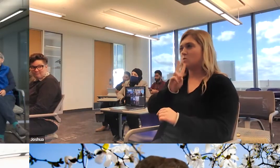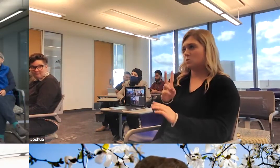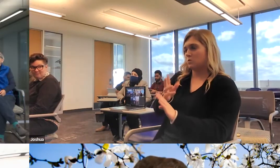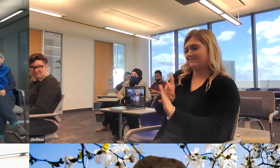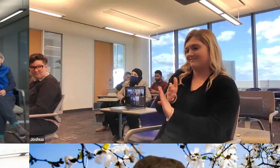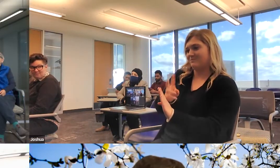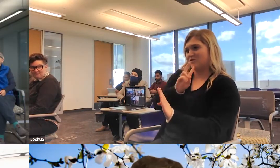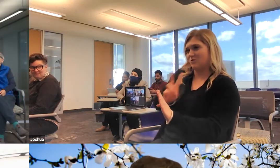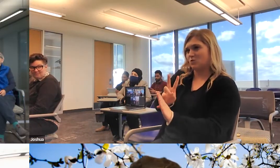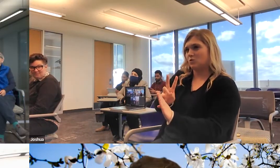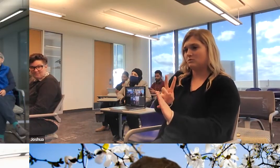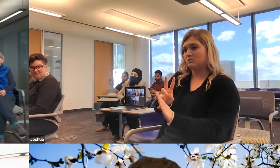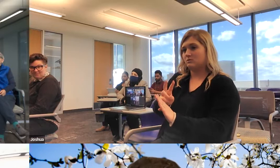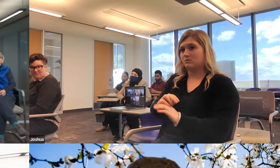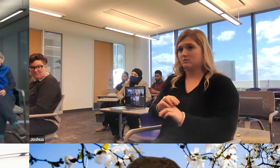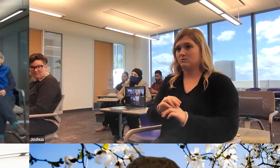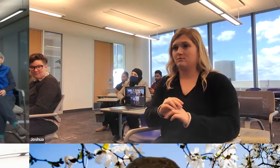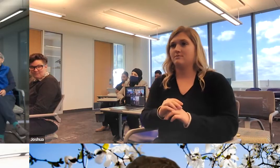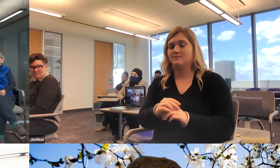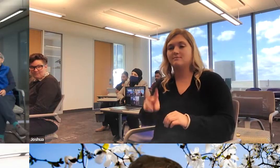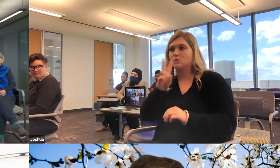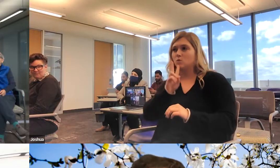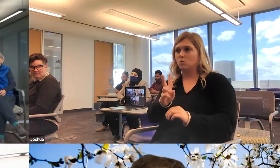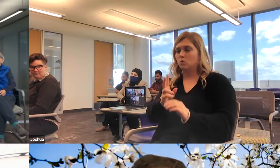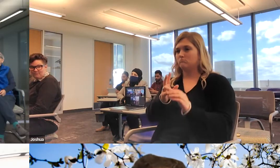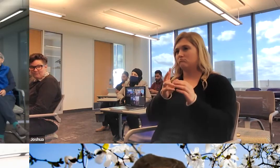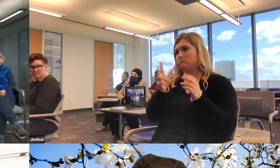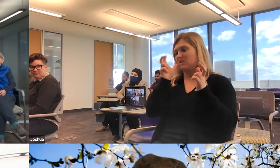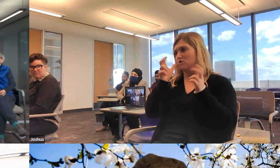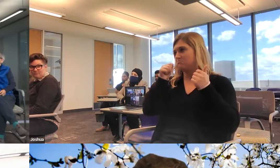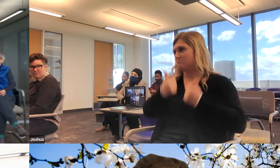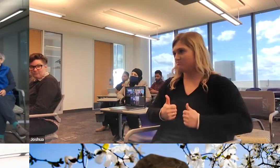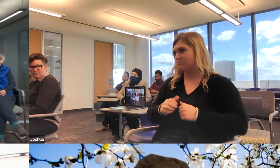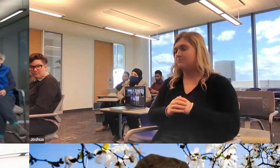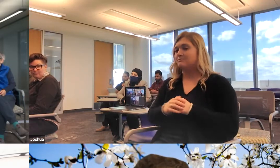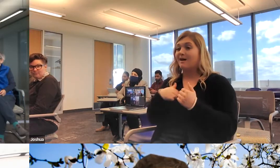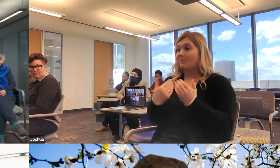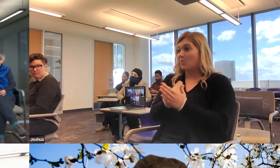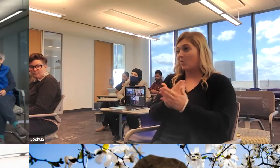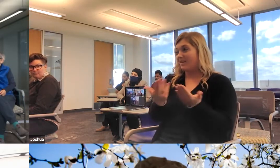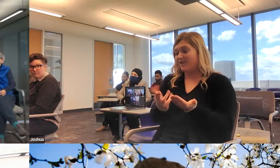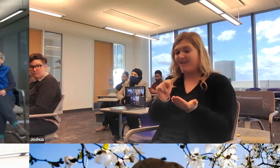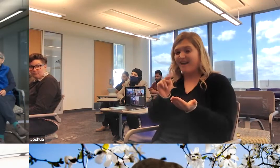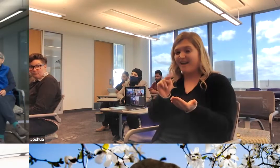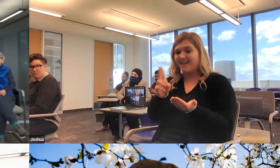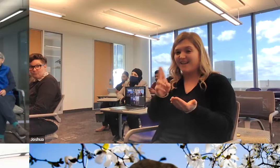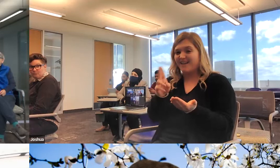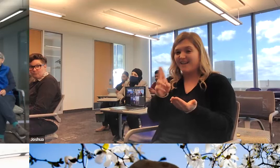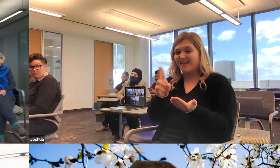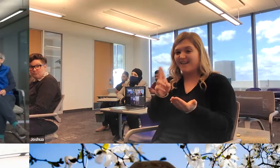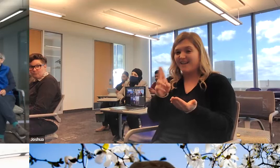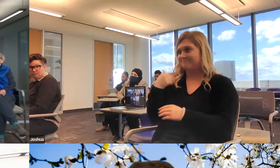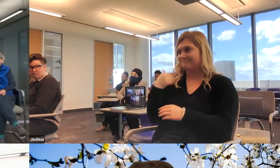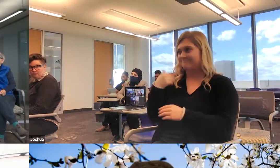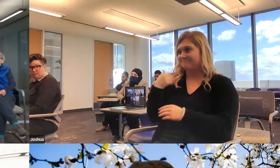old when I lost my hearing. And I'm also new to Northeastern. I just joined in